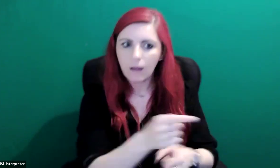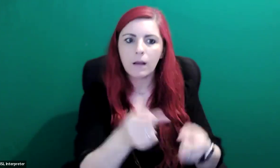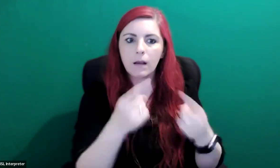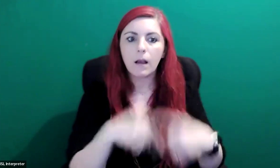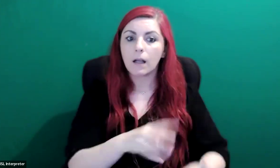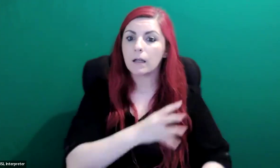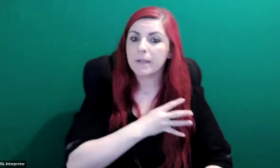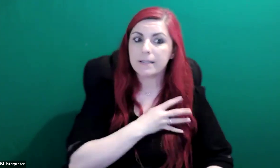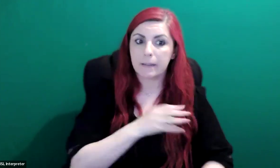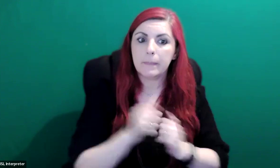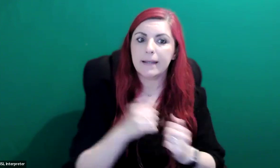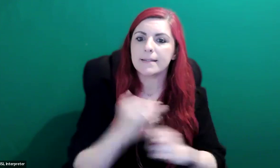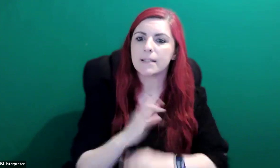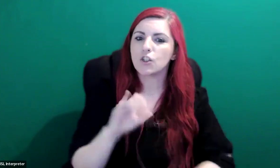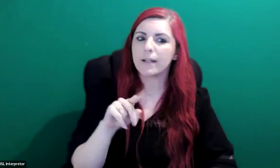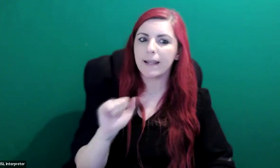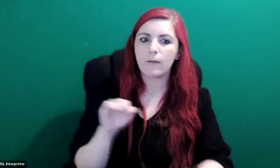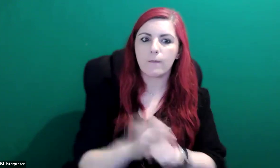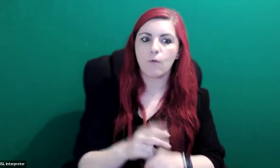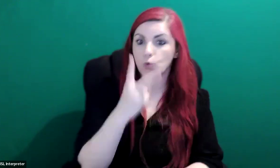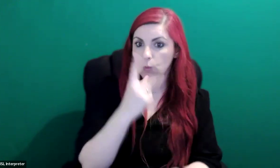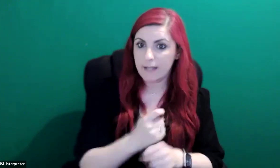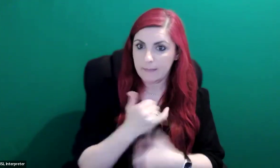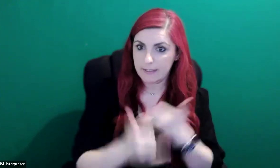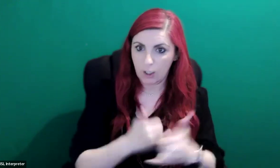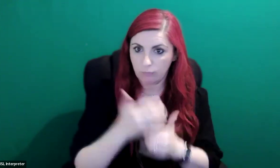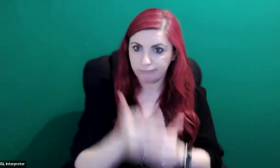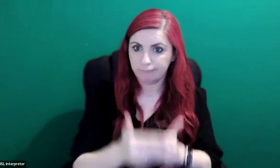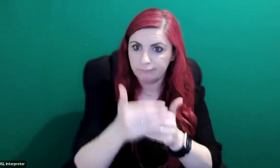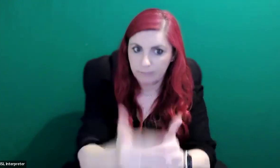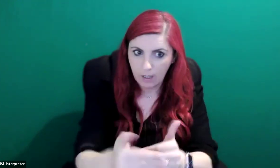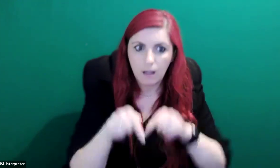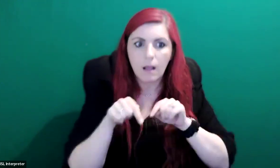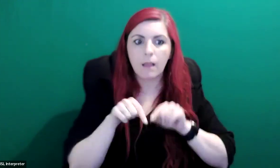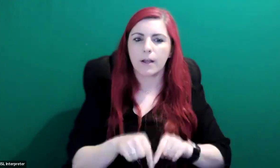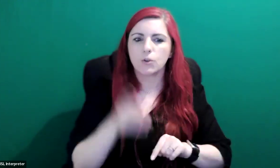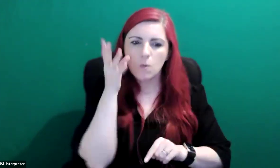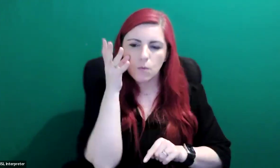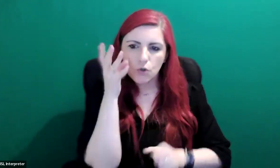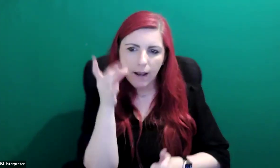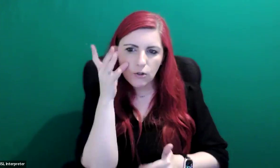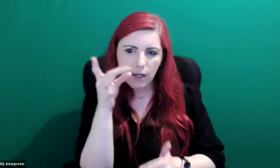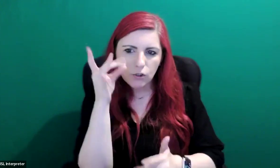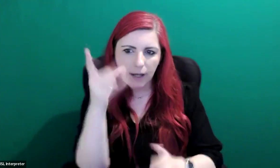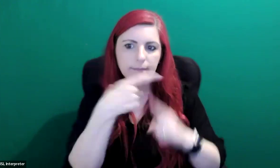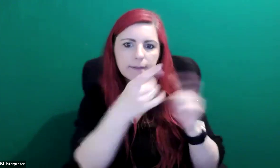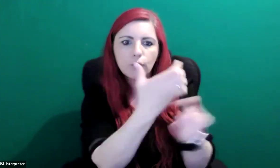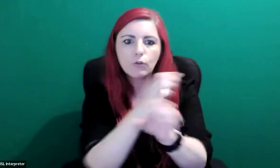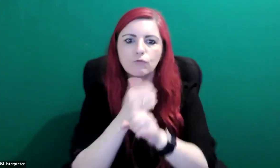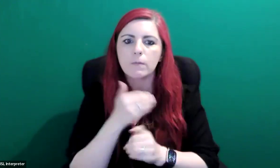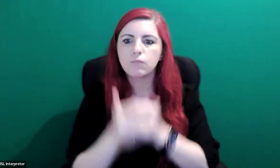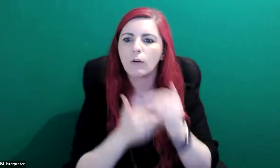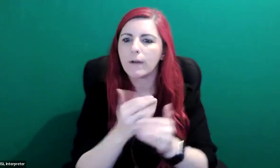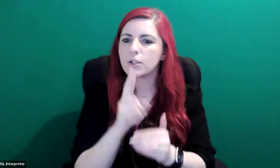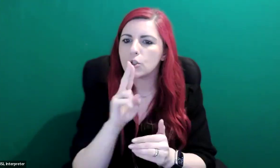in Geneva in Switzerland for 2 sessions every year, and those sessions are to check states' progress in putting the convention